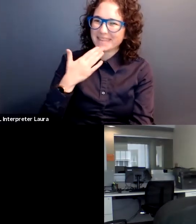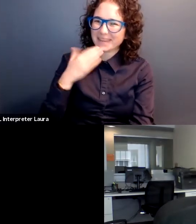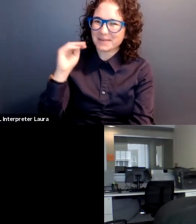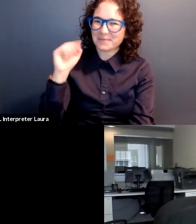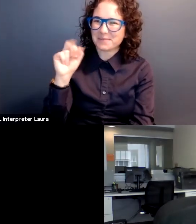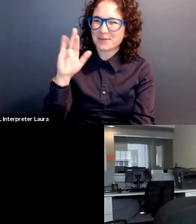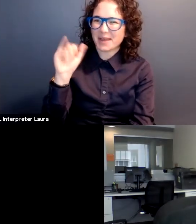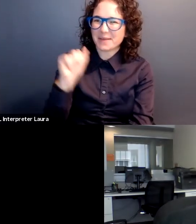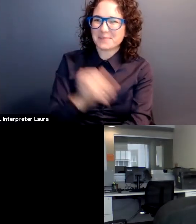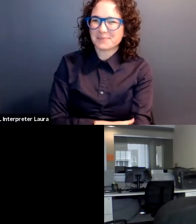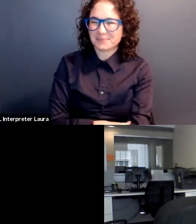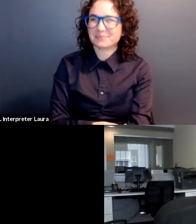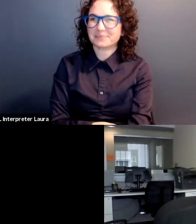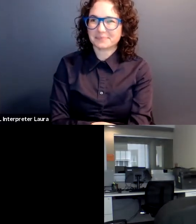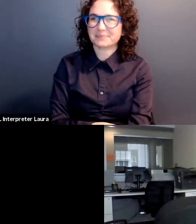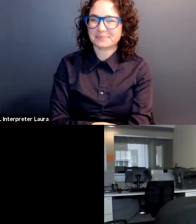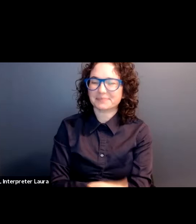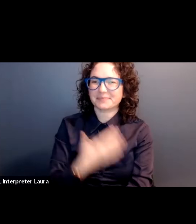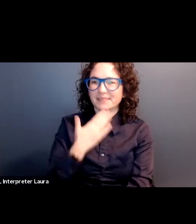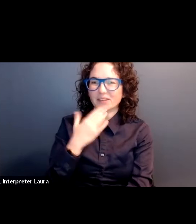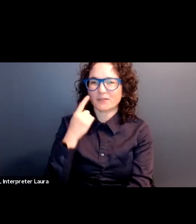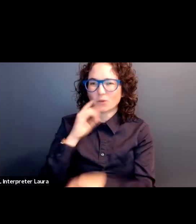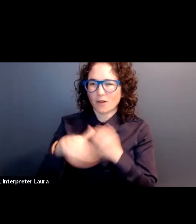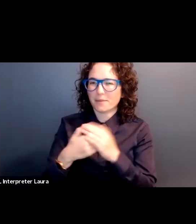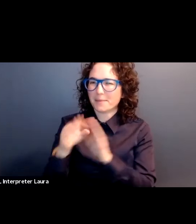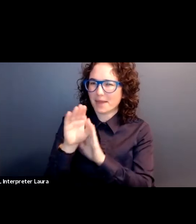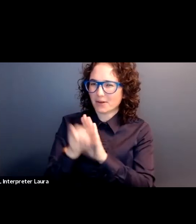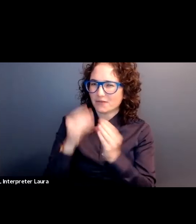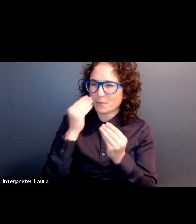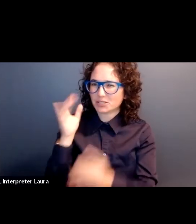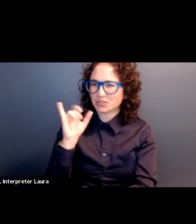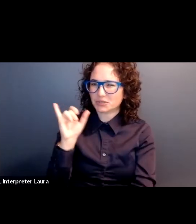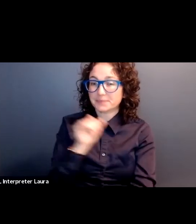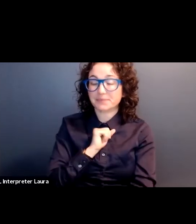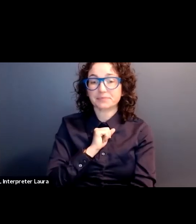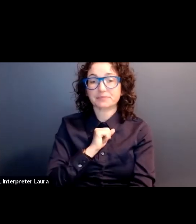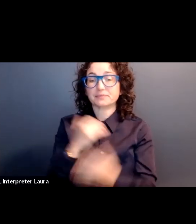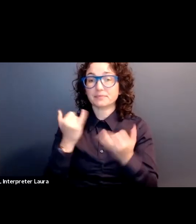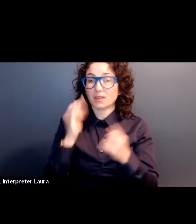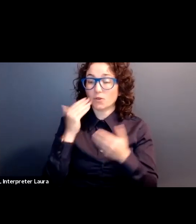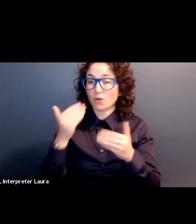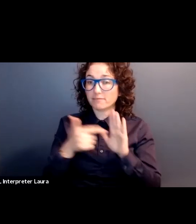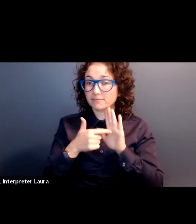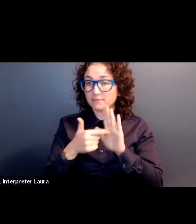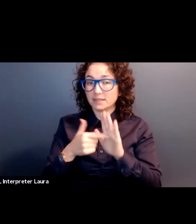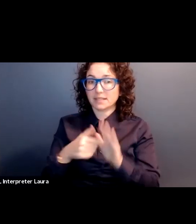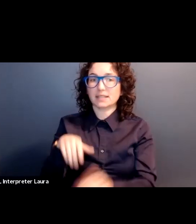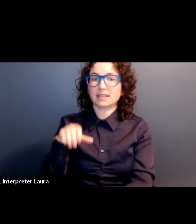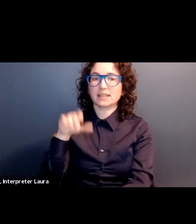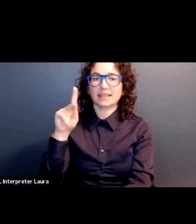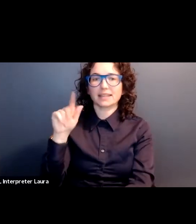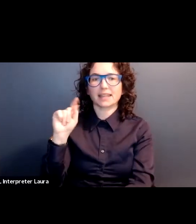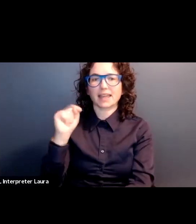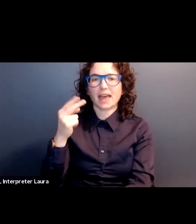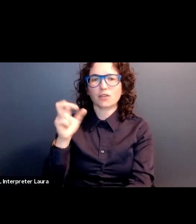Maria, and thank you for that background. Now I'd like to go ahead and introduce Katherine Guernsey. Katherine is